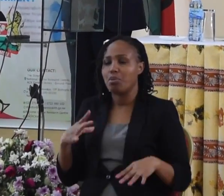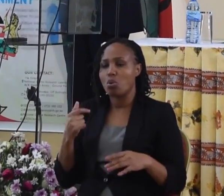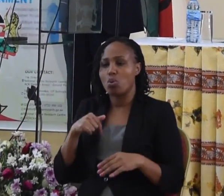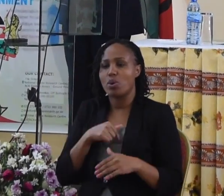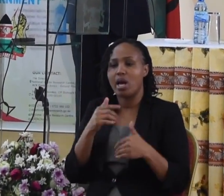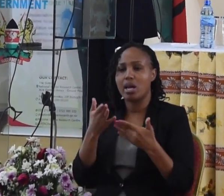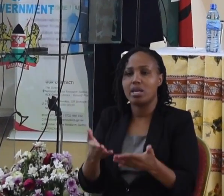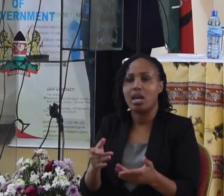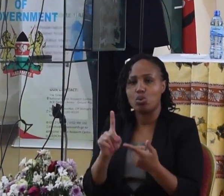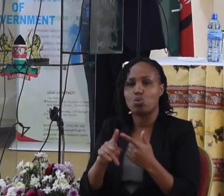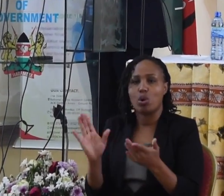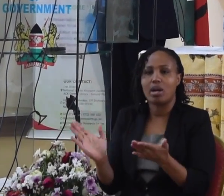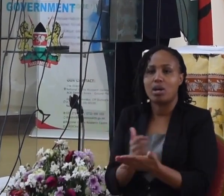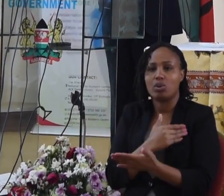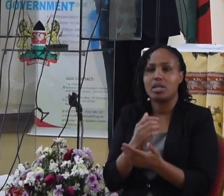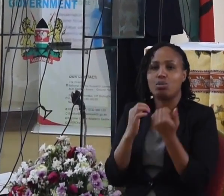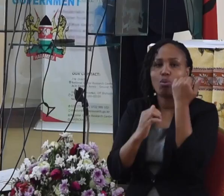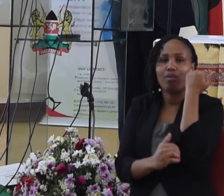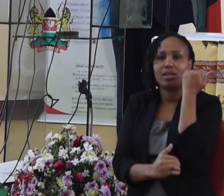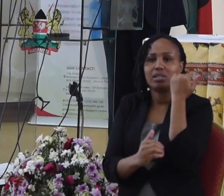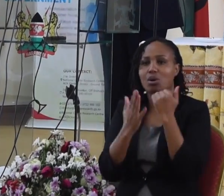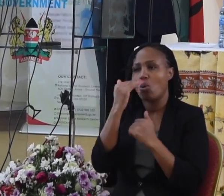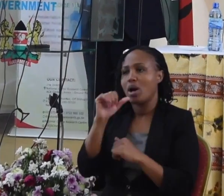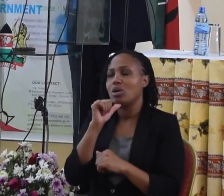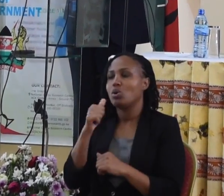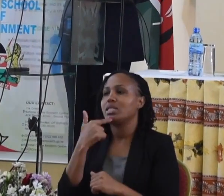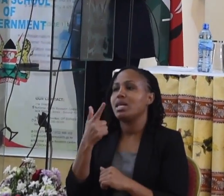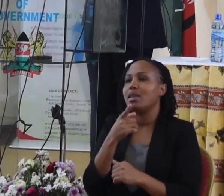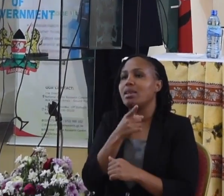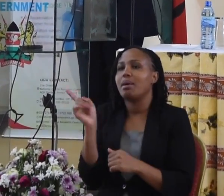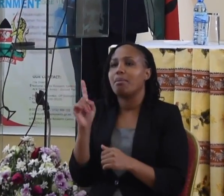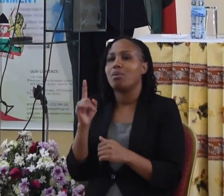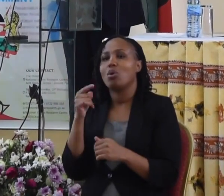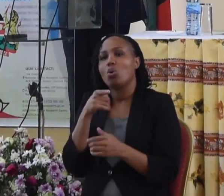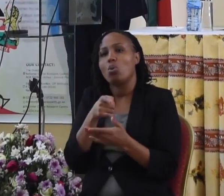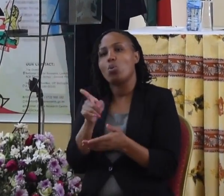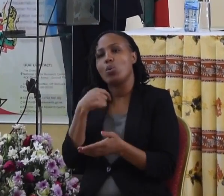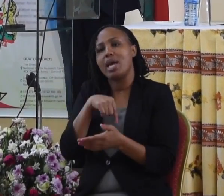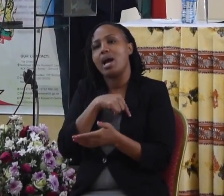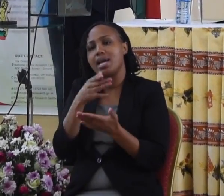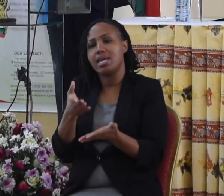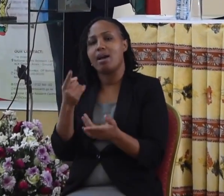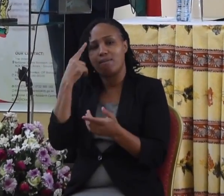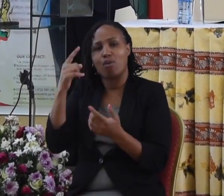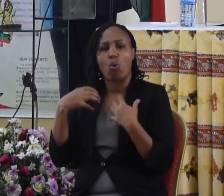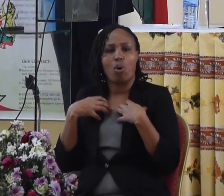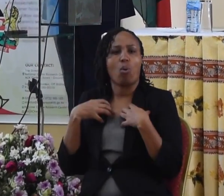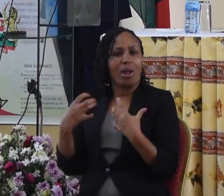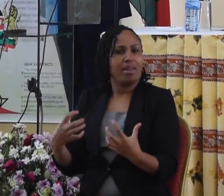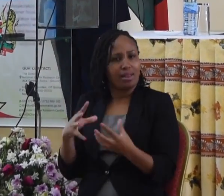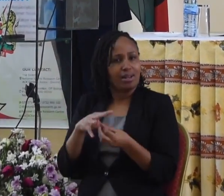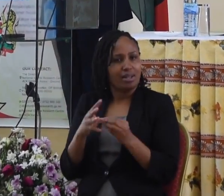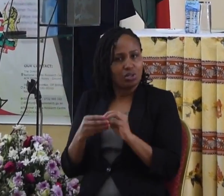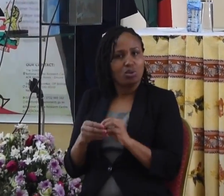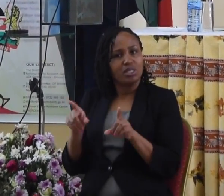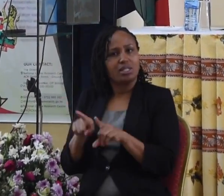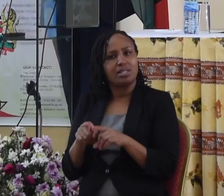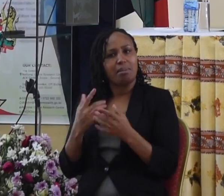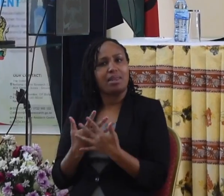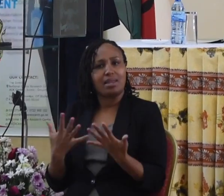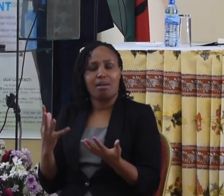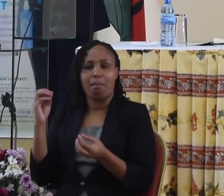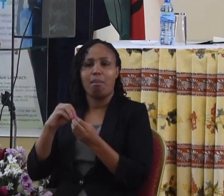to eradicate poverty, why can't we tell them we are here for wealth creation? To me, it's the same thing, more money to the